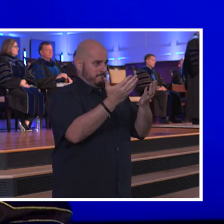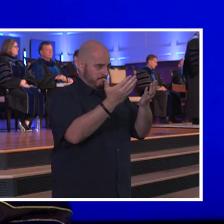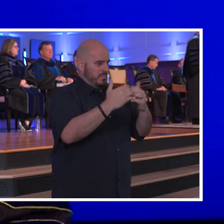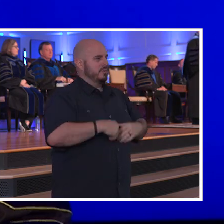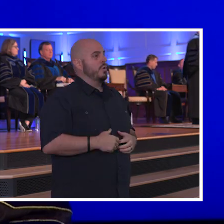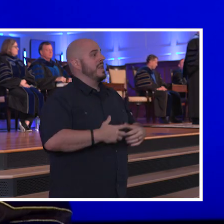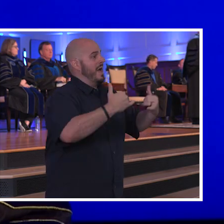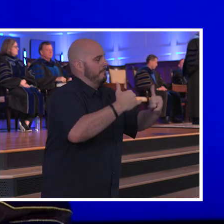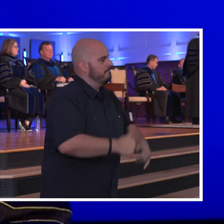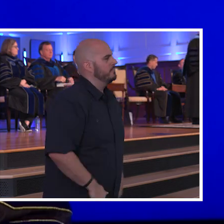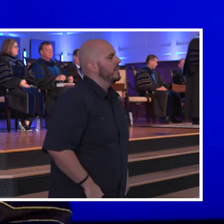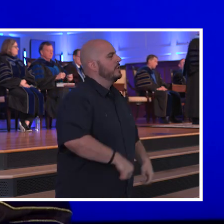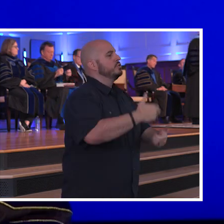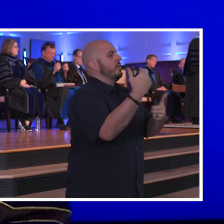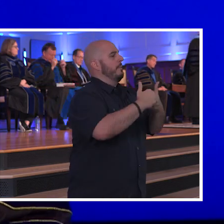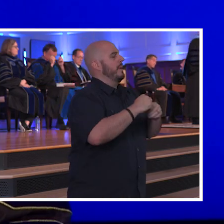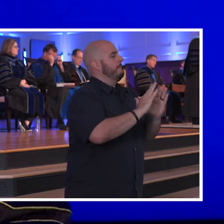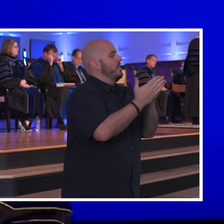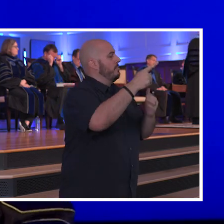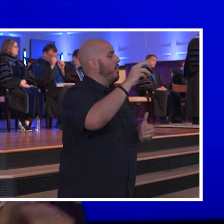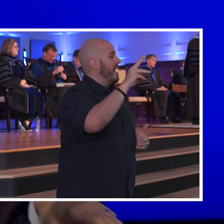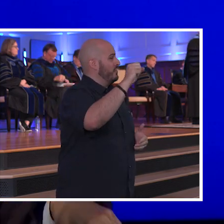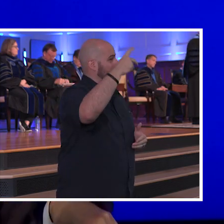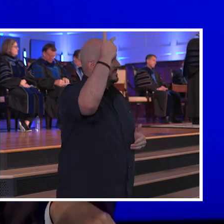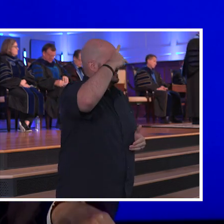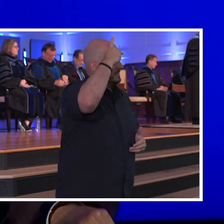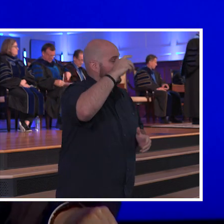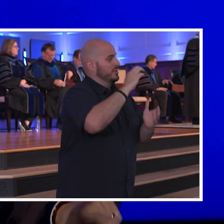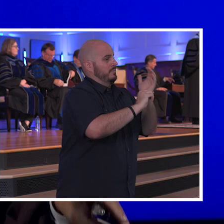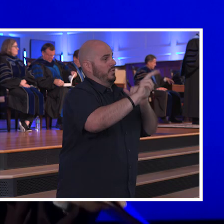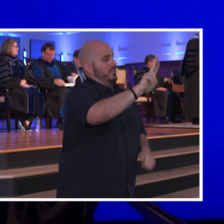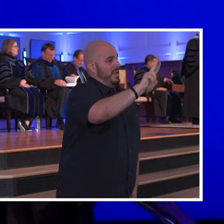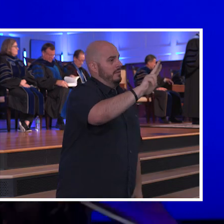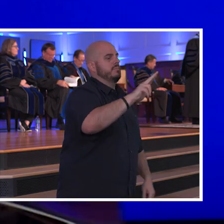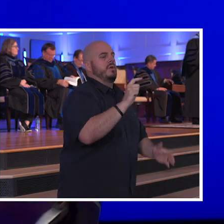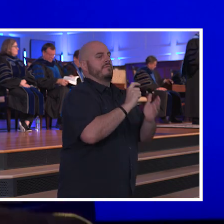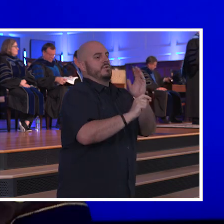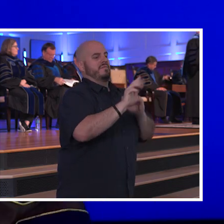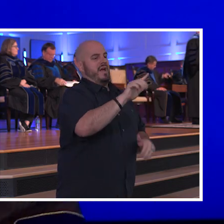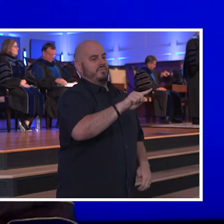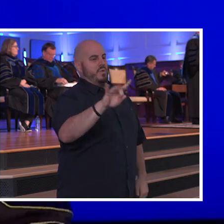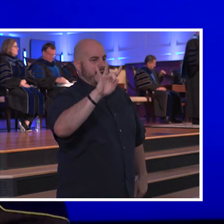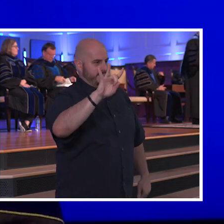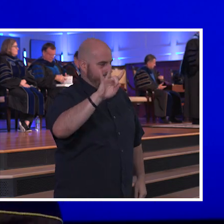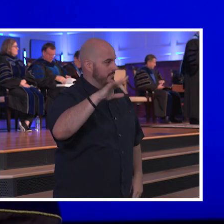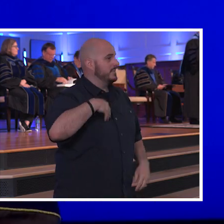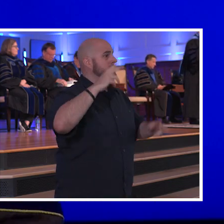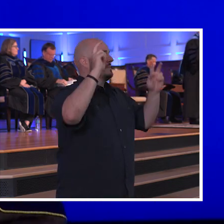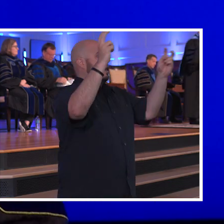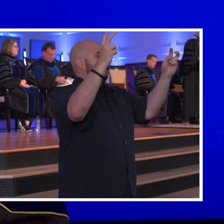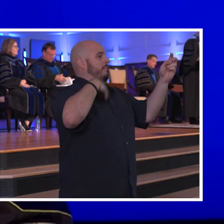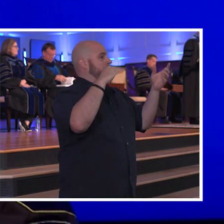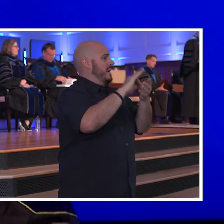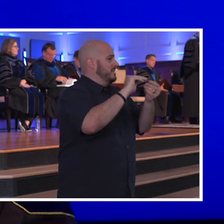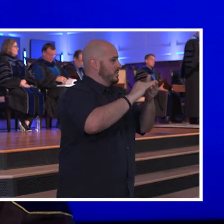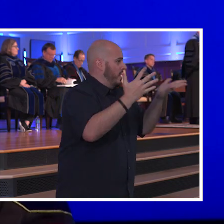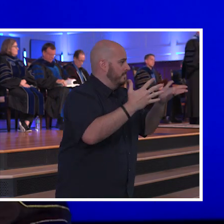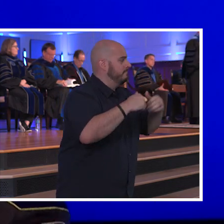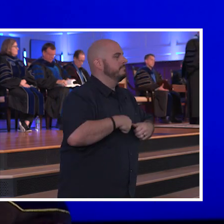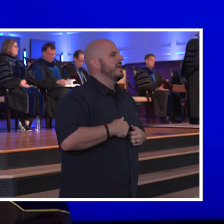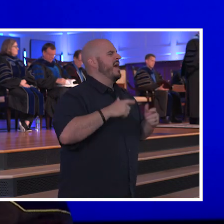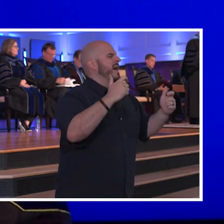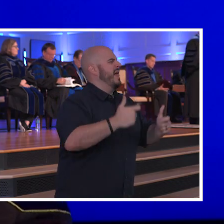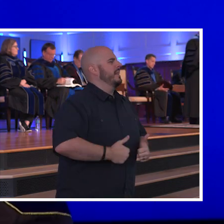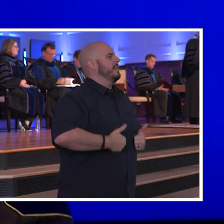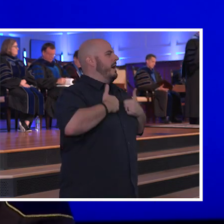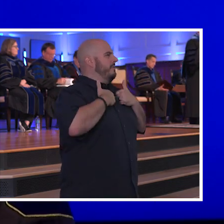of Proverbs, chapter 3, verses 5 through 8. And the title of my message this morning is A Life of Faithful Trust